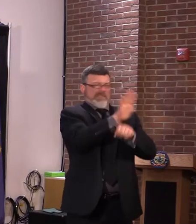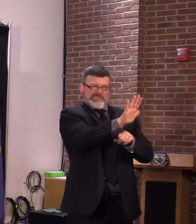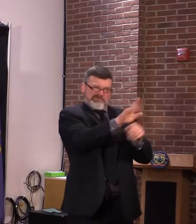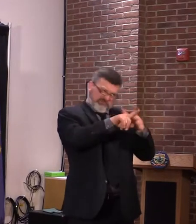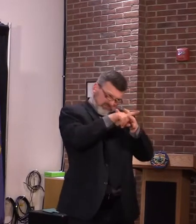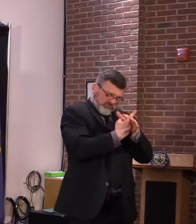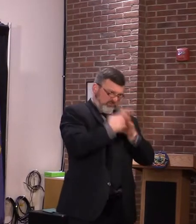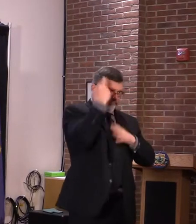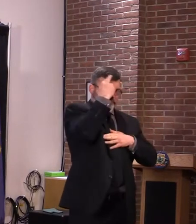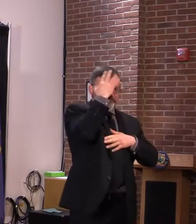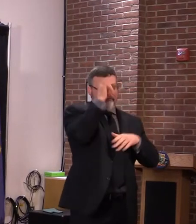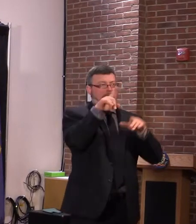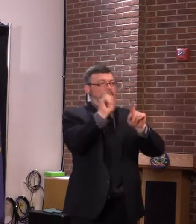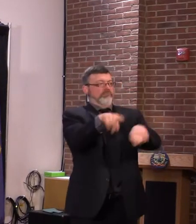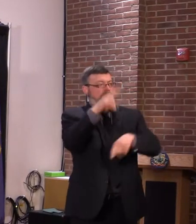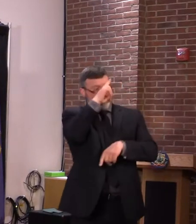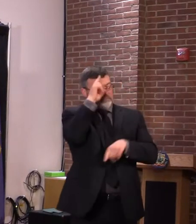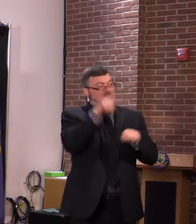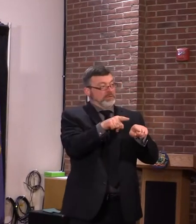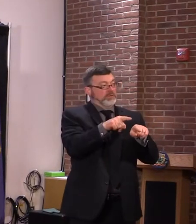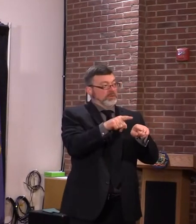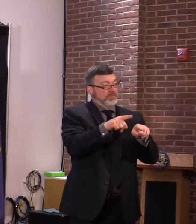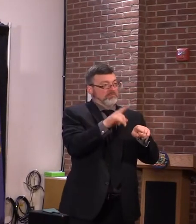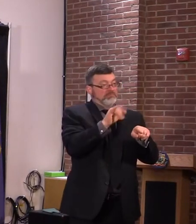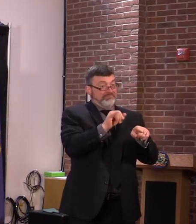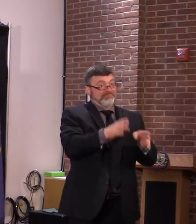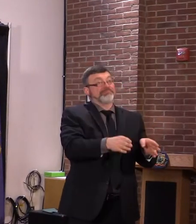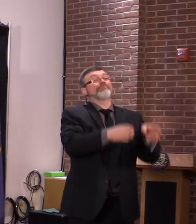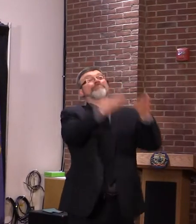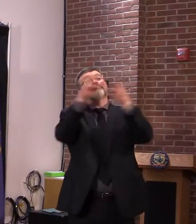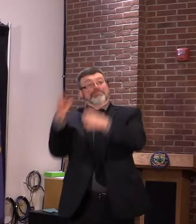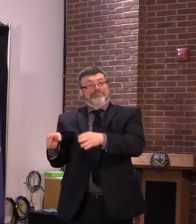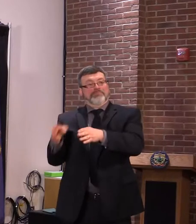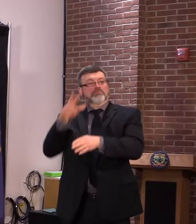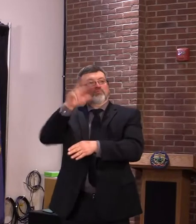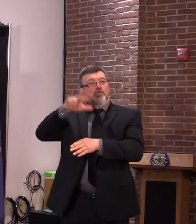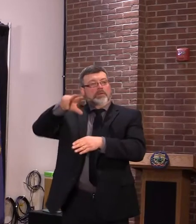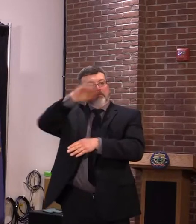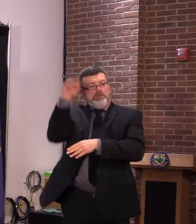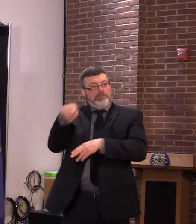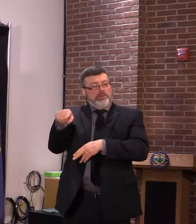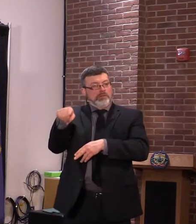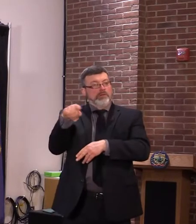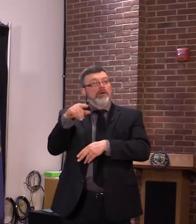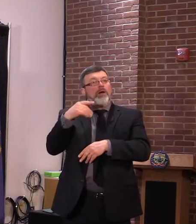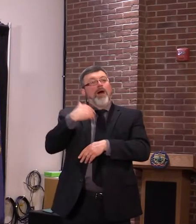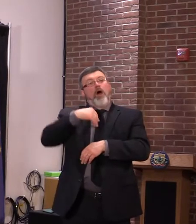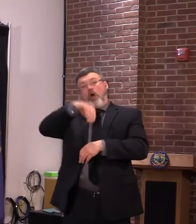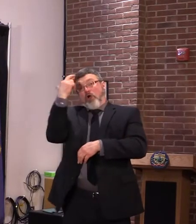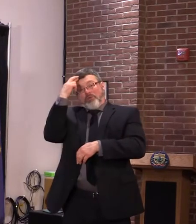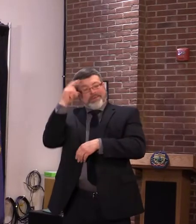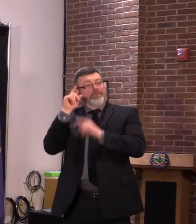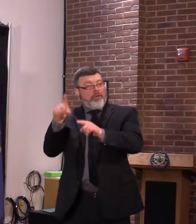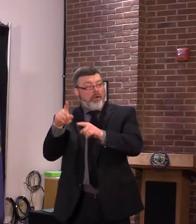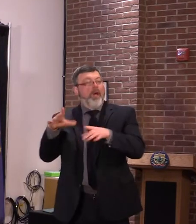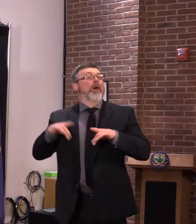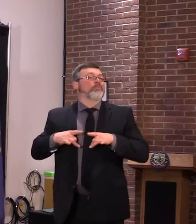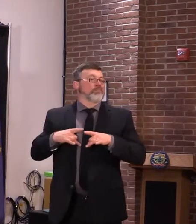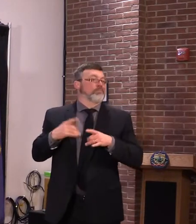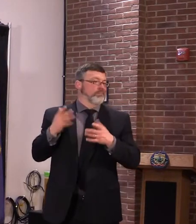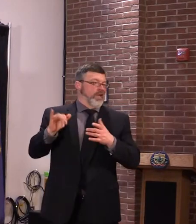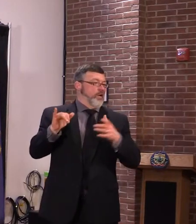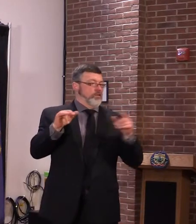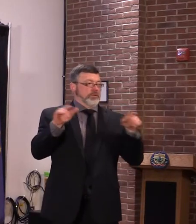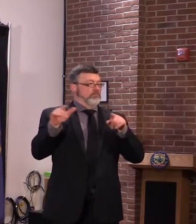a third were in the latter category, where they were in for another reason but tested positive for COVID.